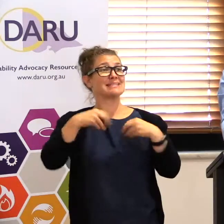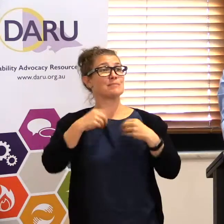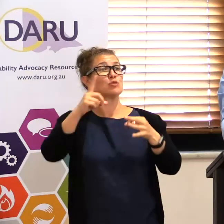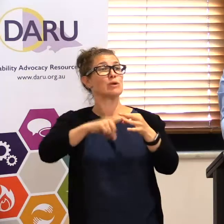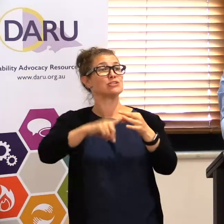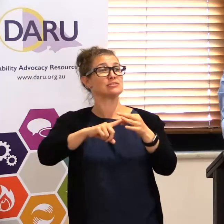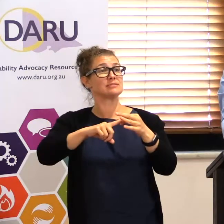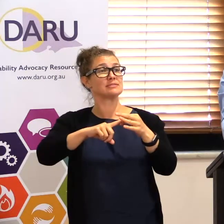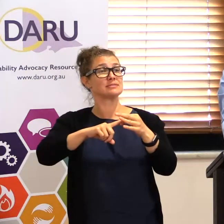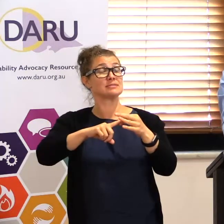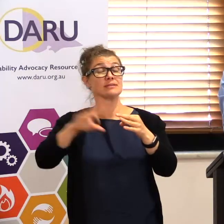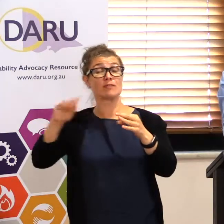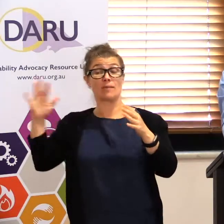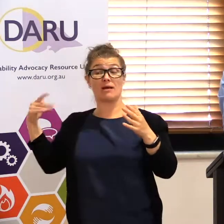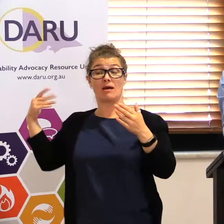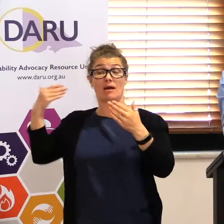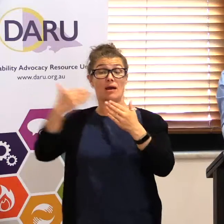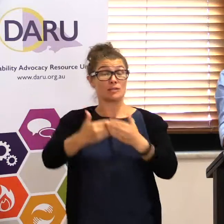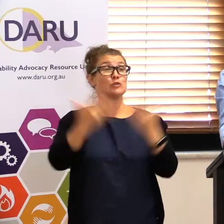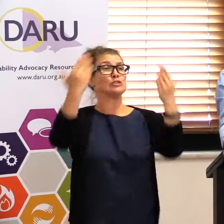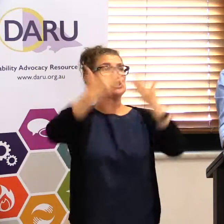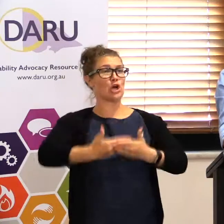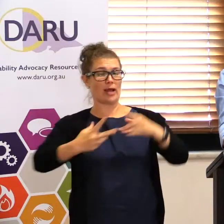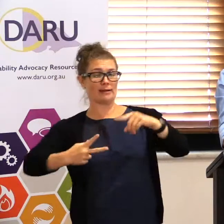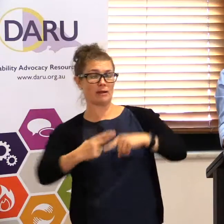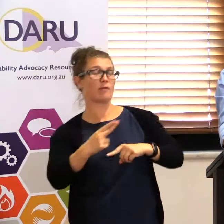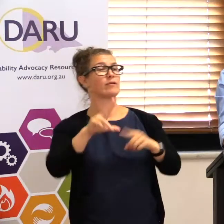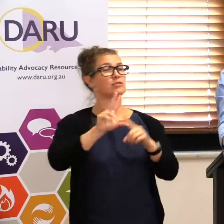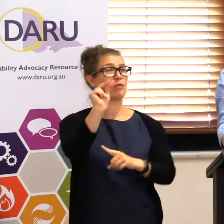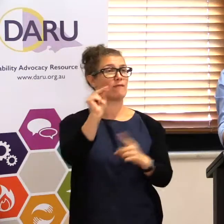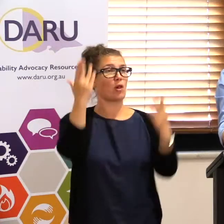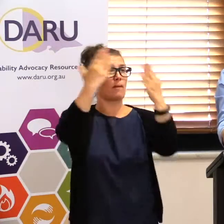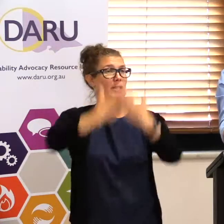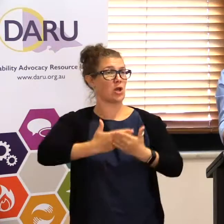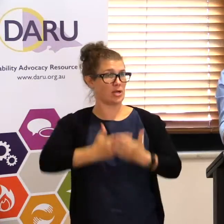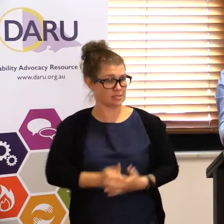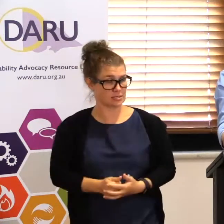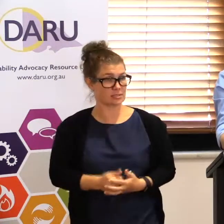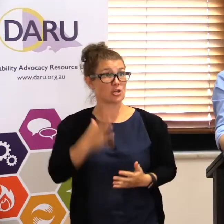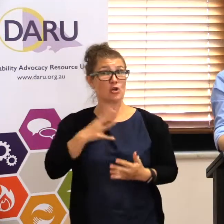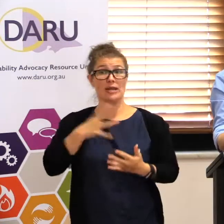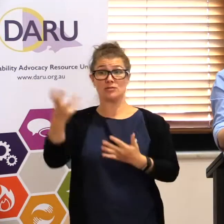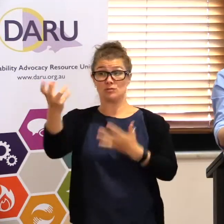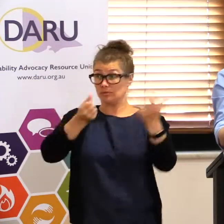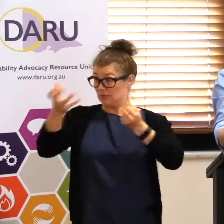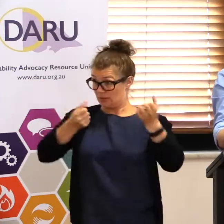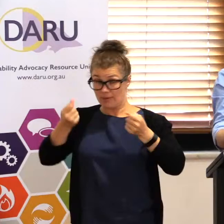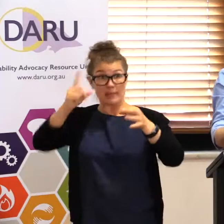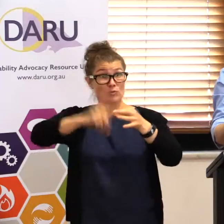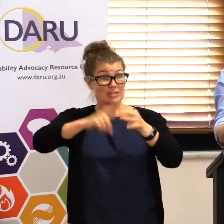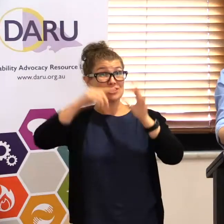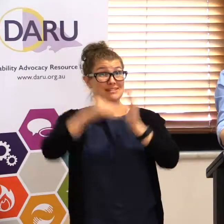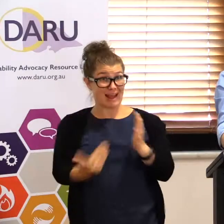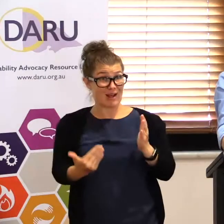tonight. So that's what it is. It's questions about the grants program, and we need it tonight so we can then get moving